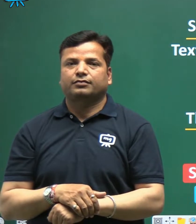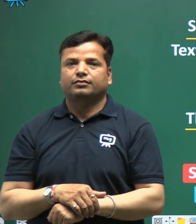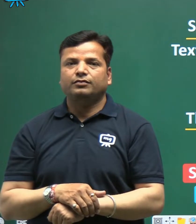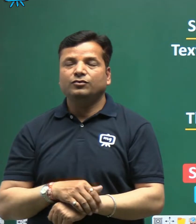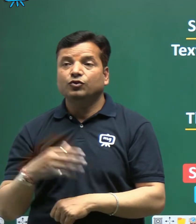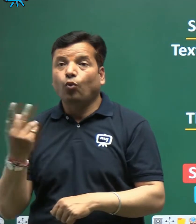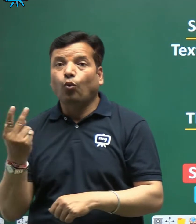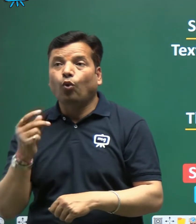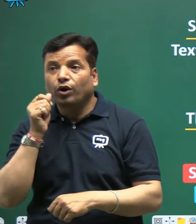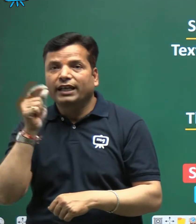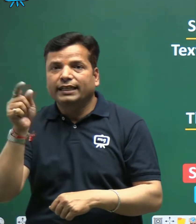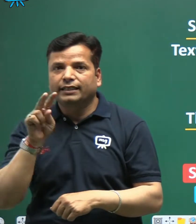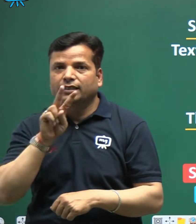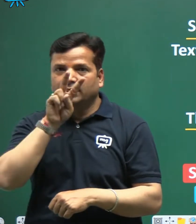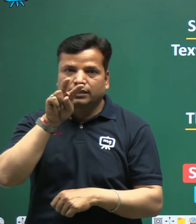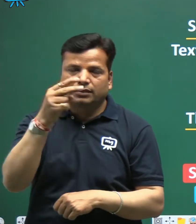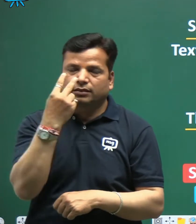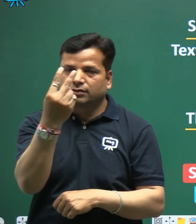What he saw